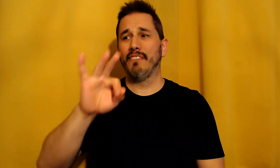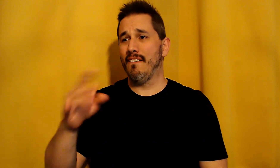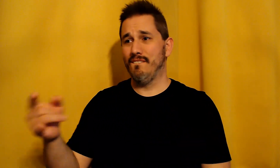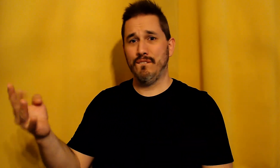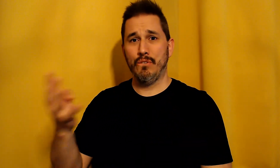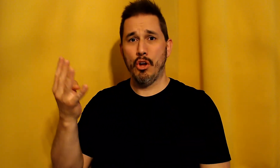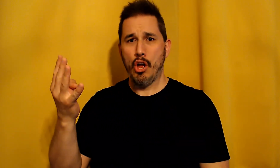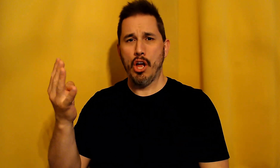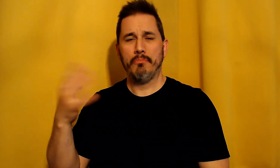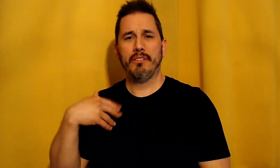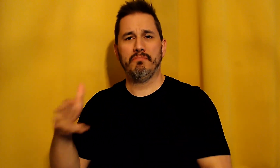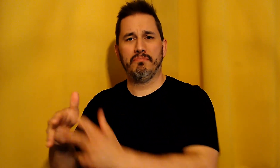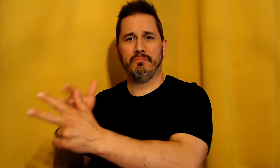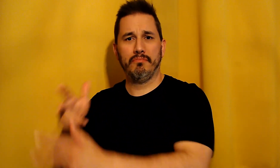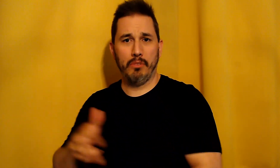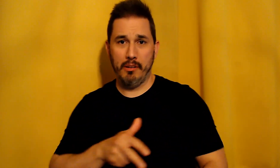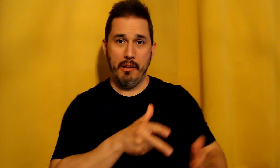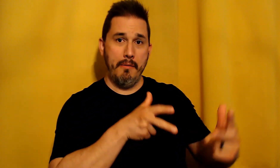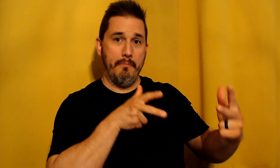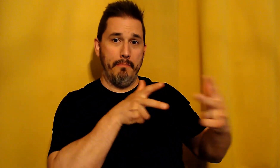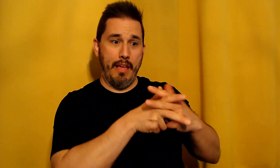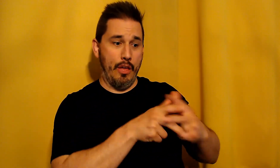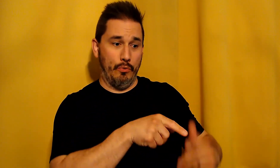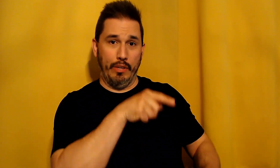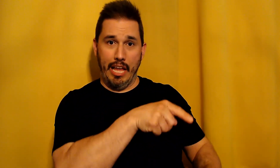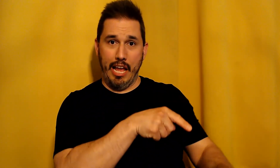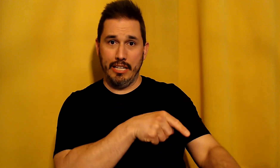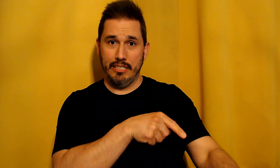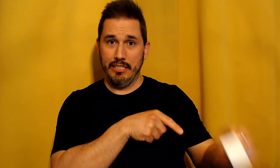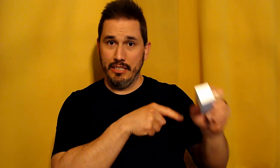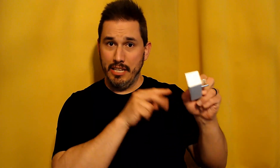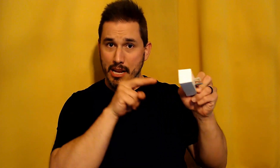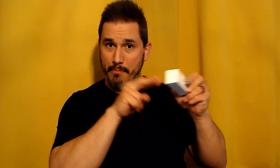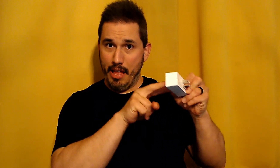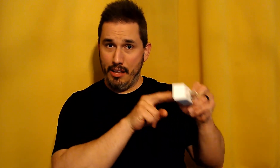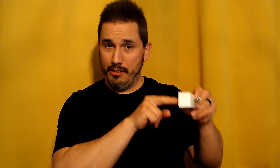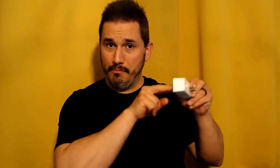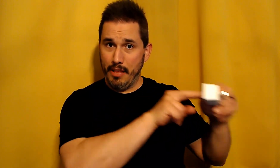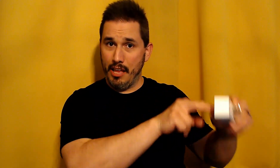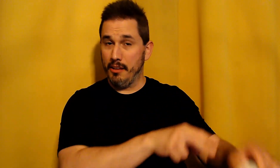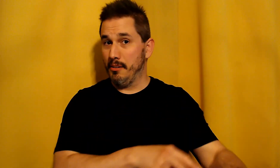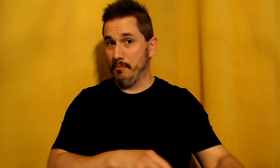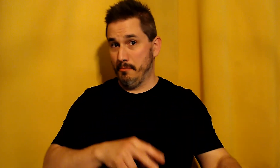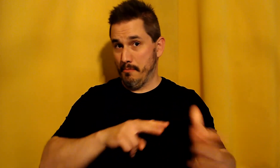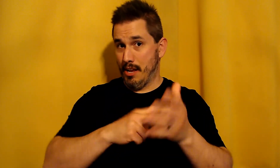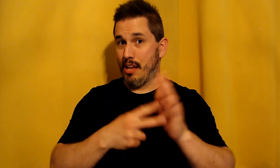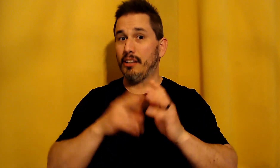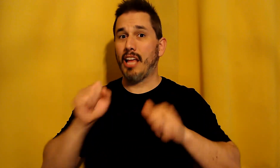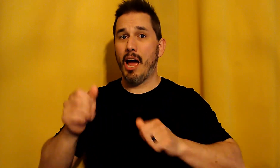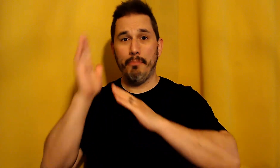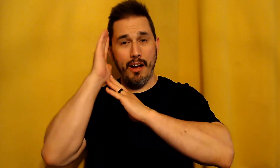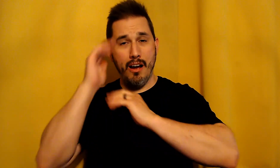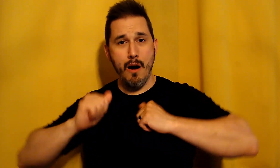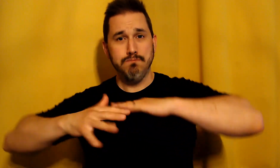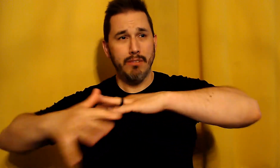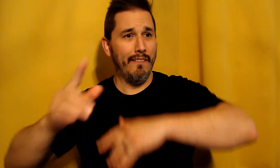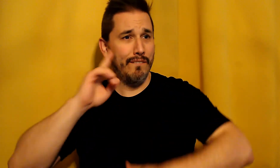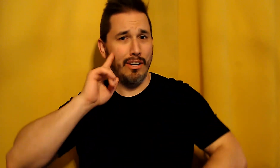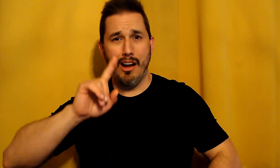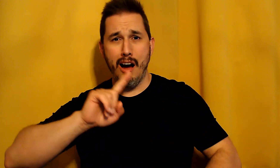like. So you wouldn't be limited to just those four different alerts that you could get with your old-fashioned system. So if you plugged your bed shaker into a